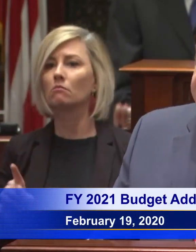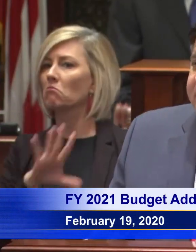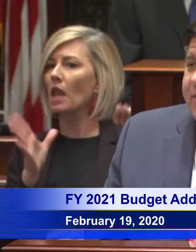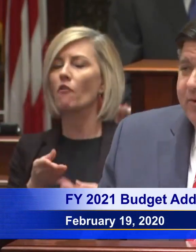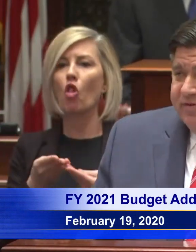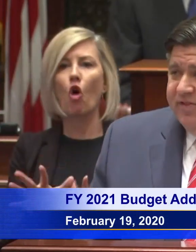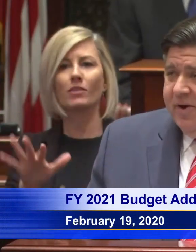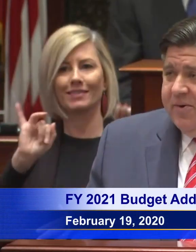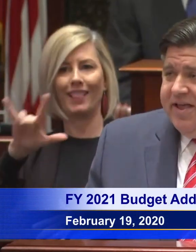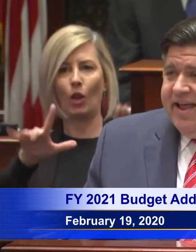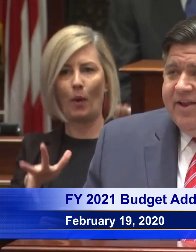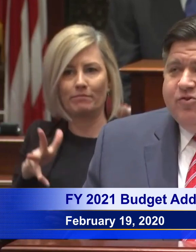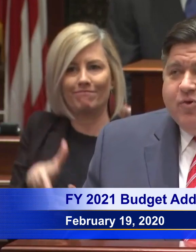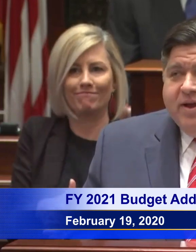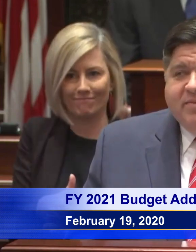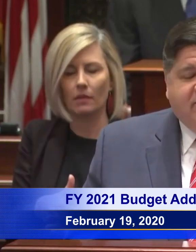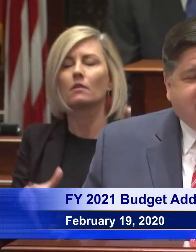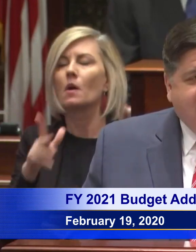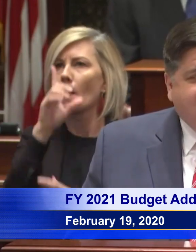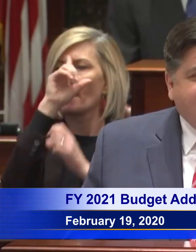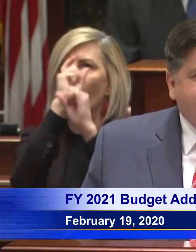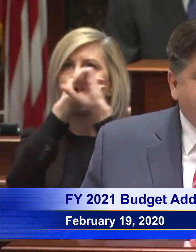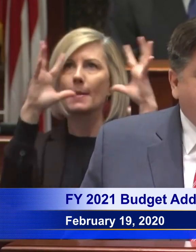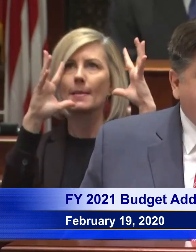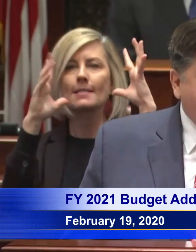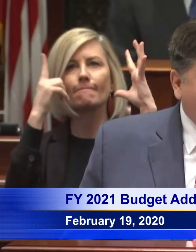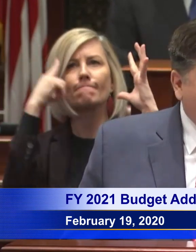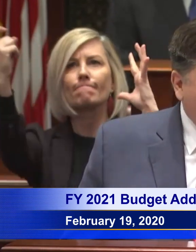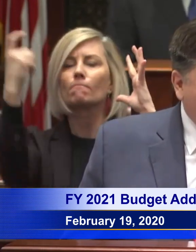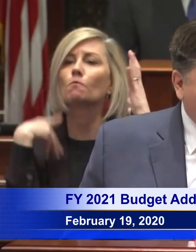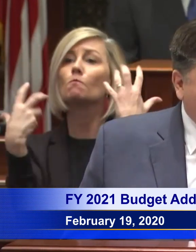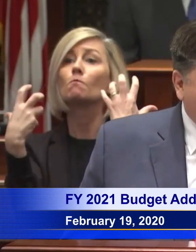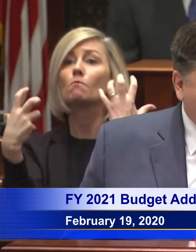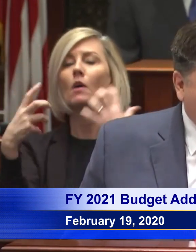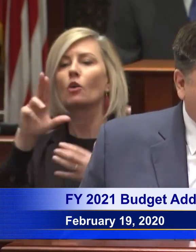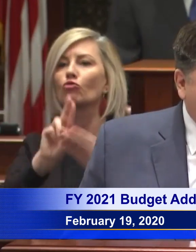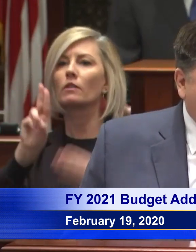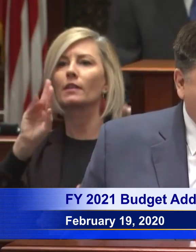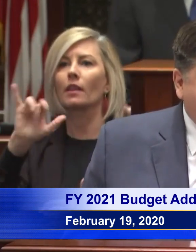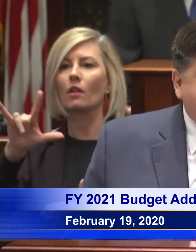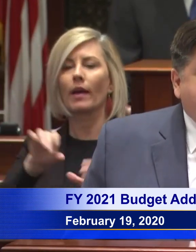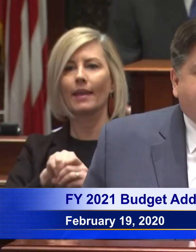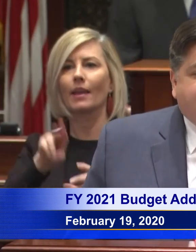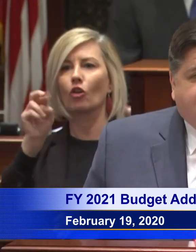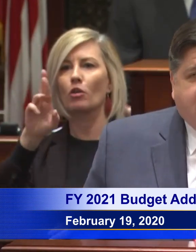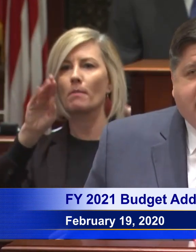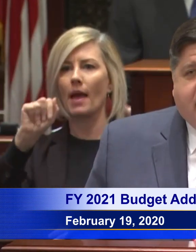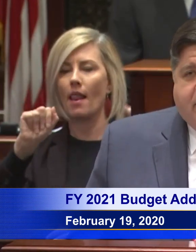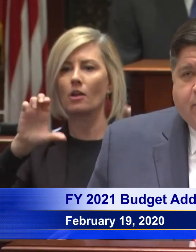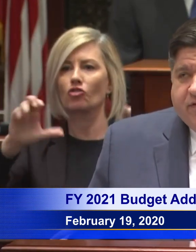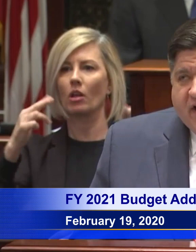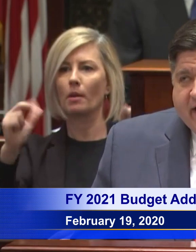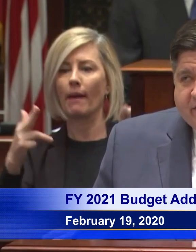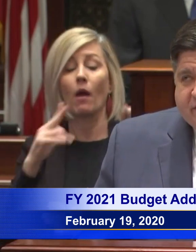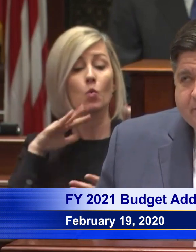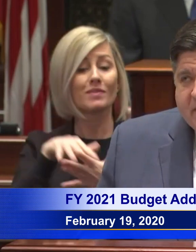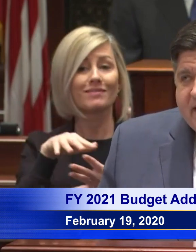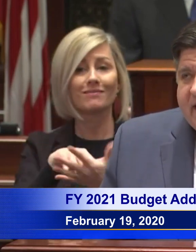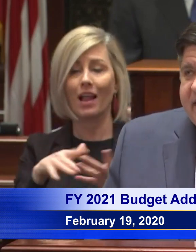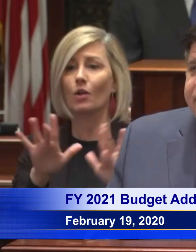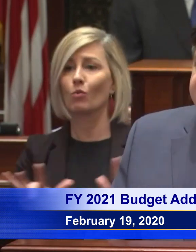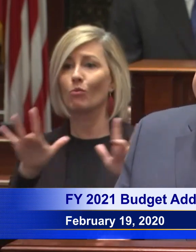lost his Illinois roots, though, and dreamed of attending the University of Illinois at Urbana-Champaign to study computer